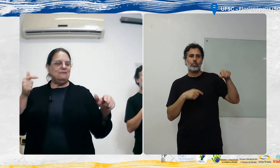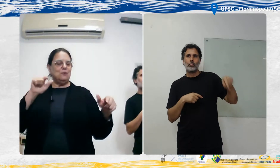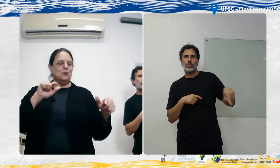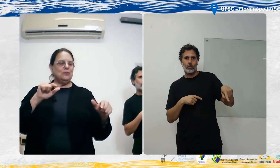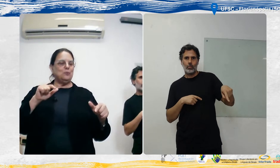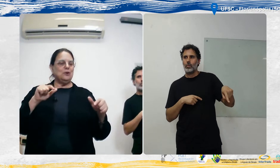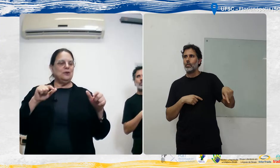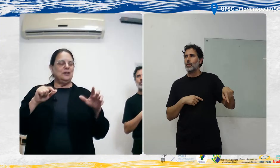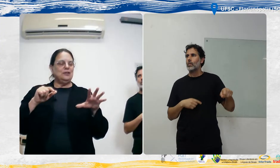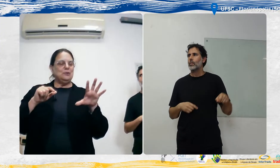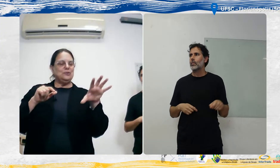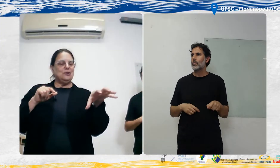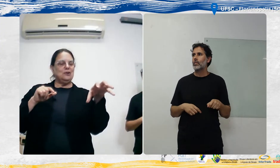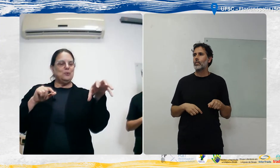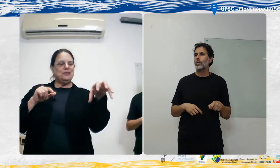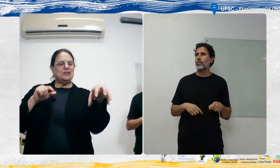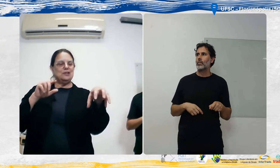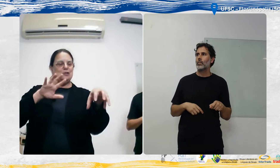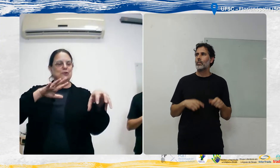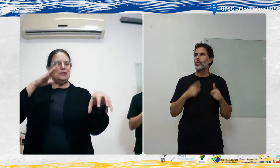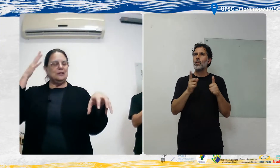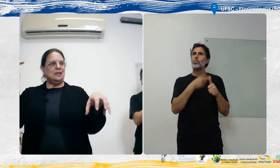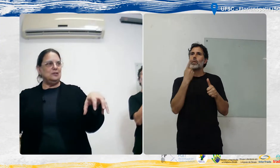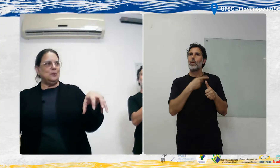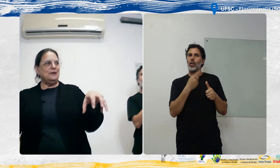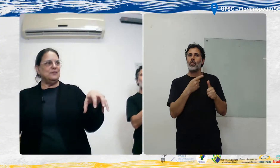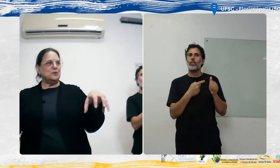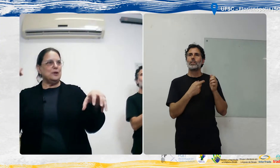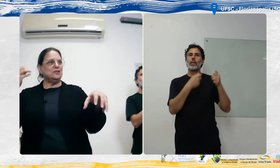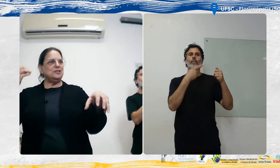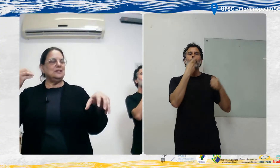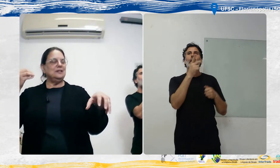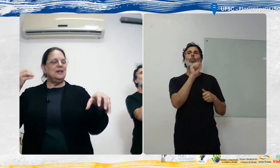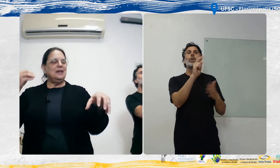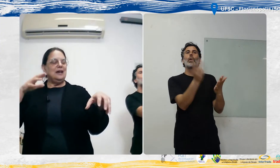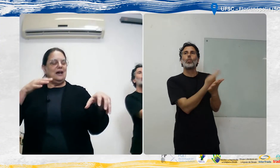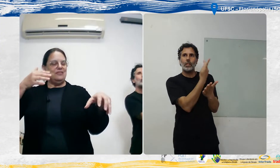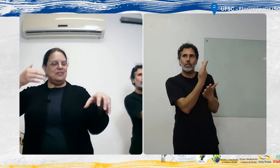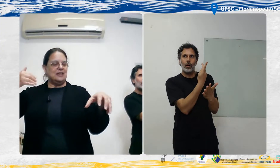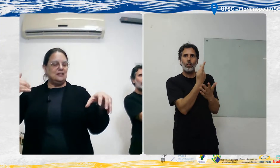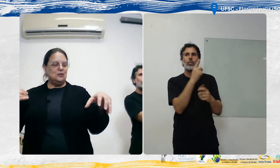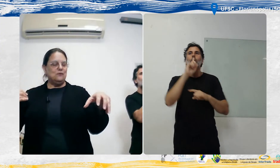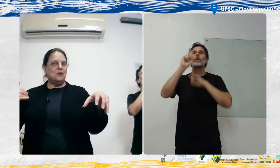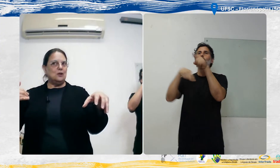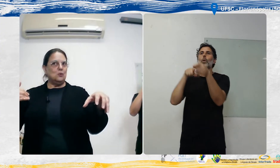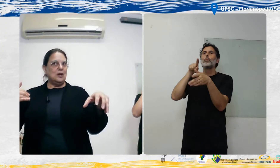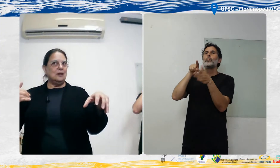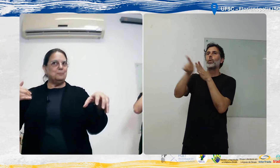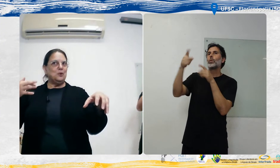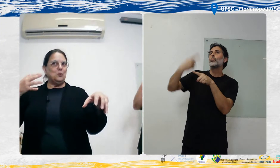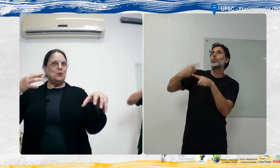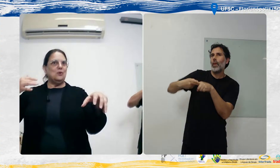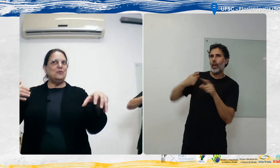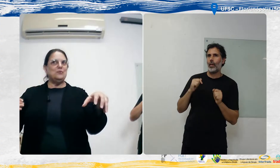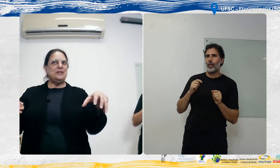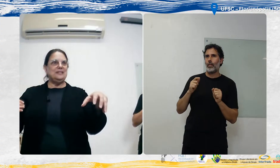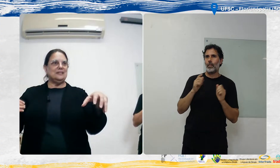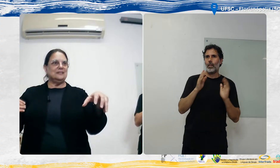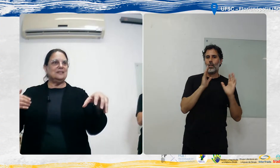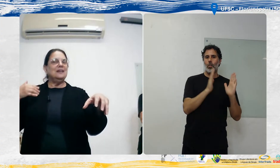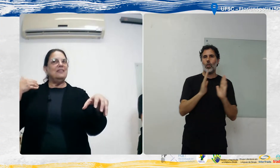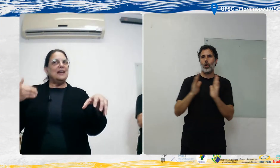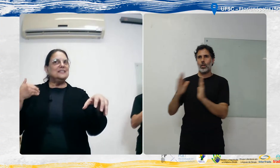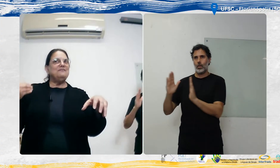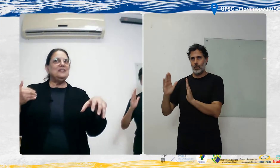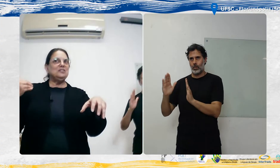back and forth where you start with the conclusion, then you have the question, and then you follow up with all the